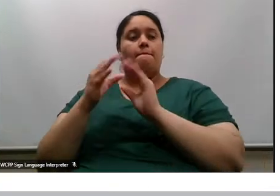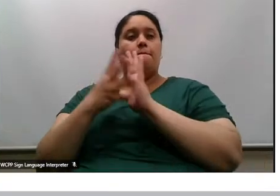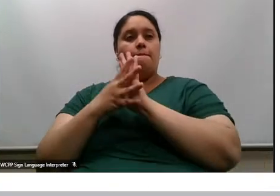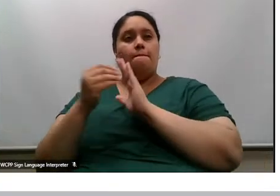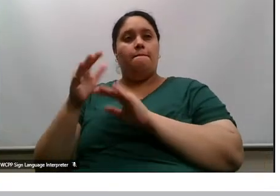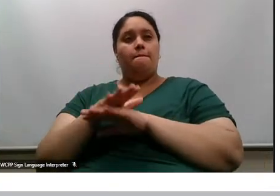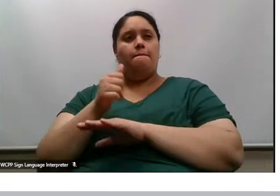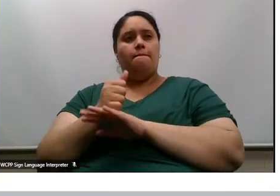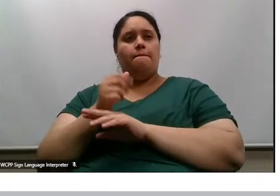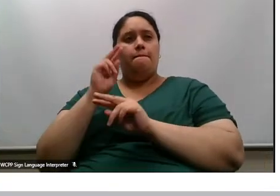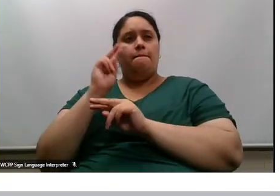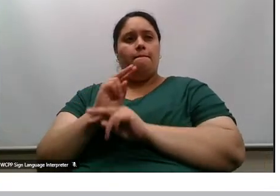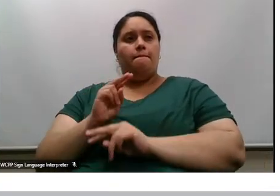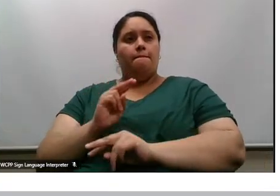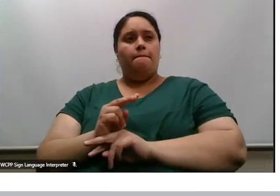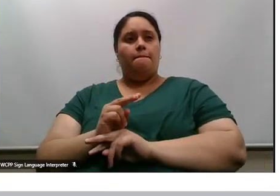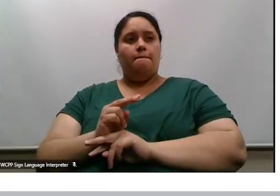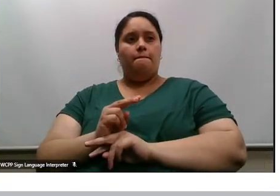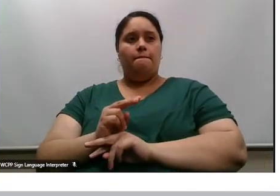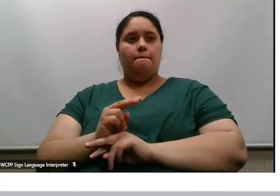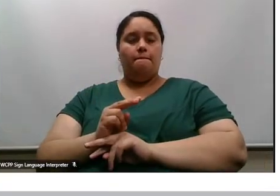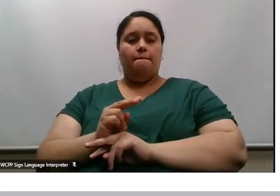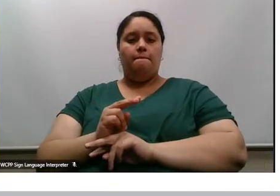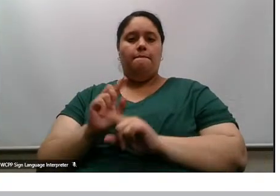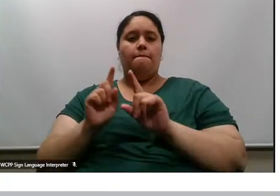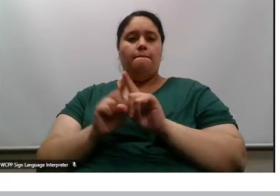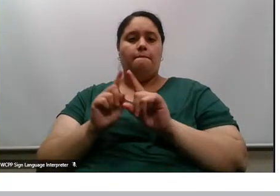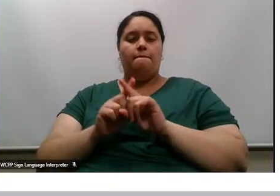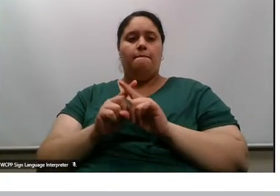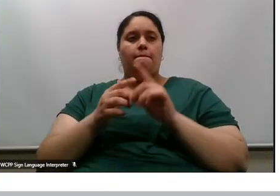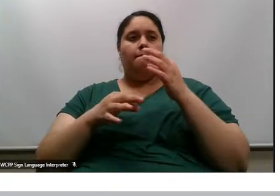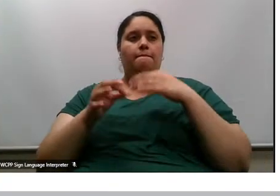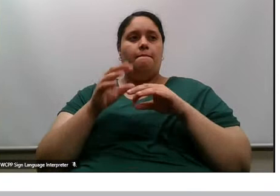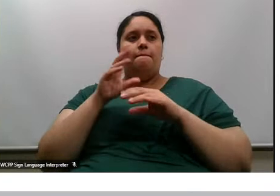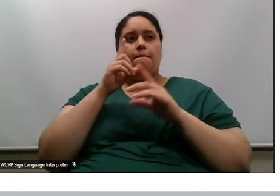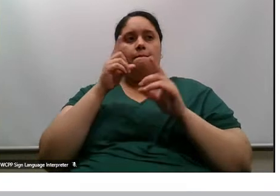and the intended impact the department seek to achieve.